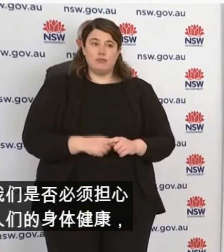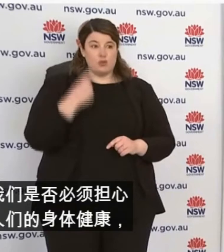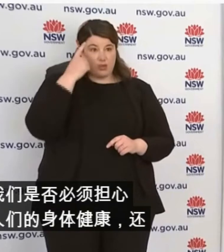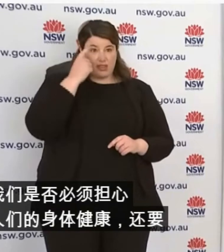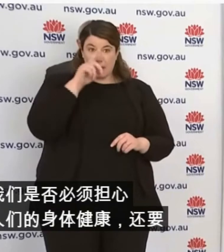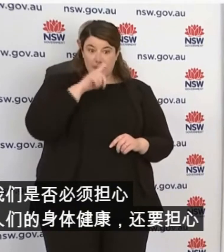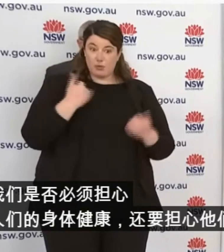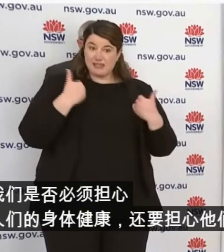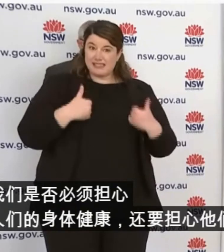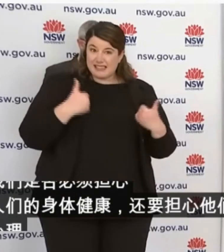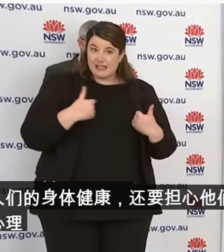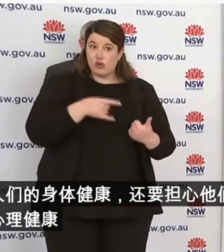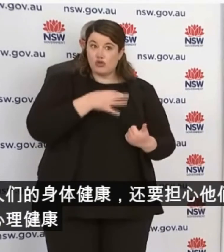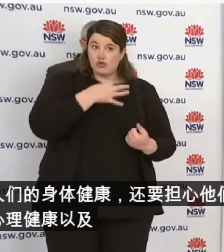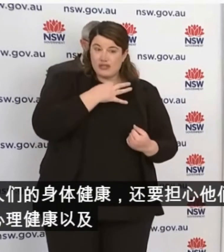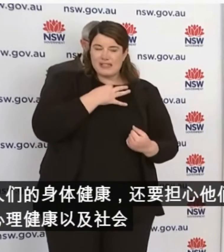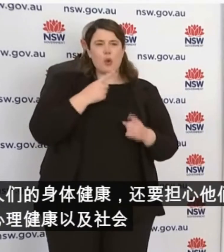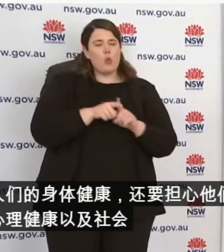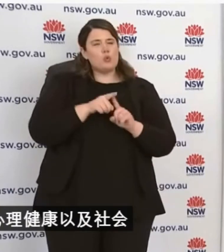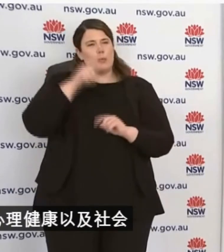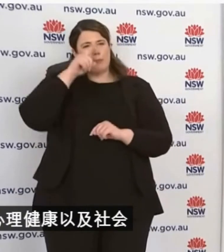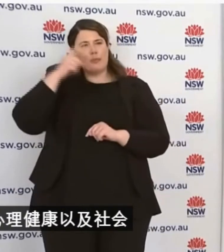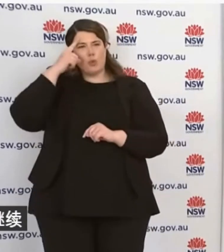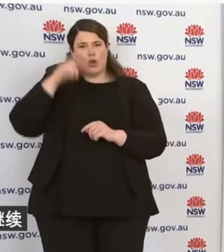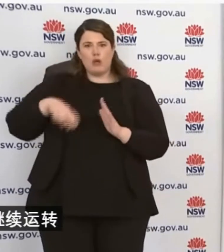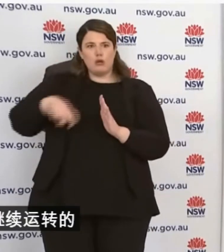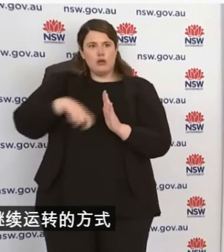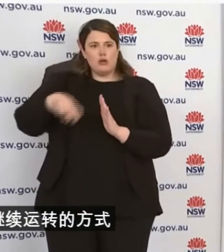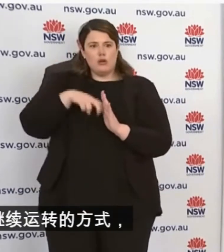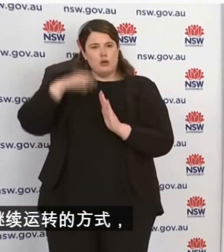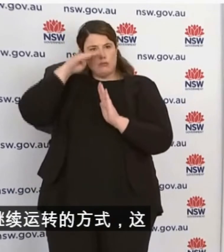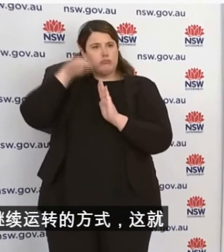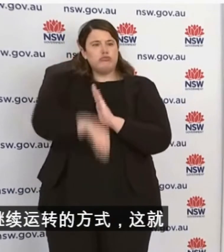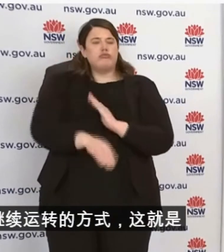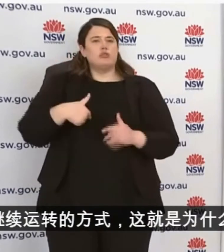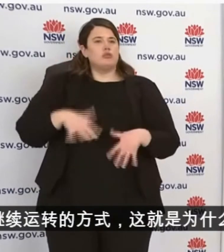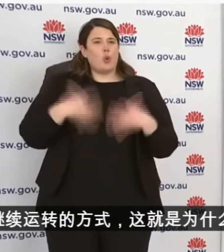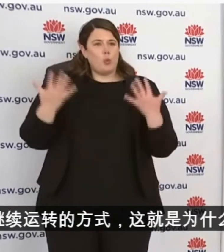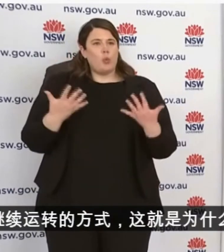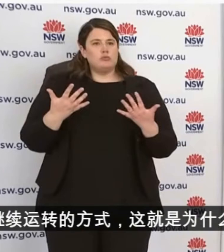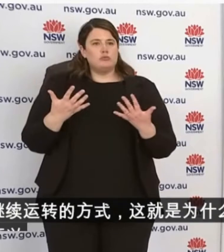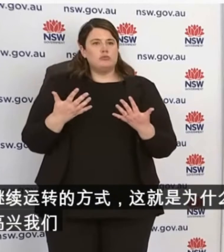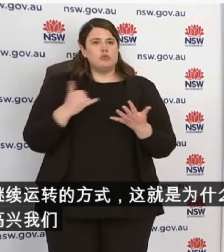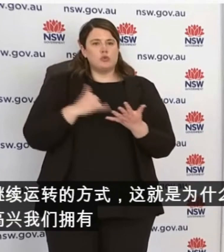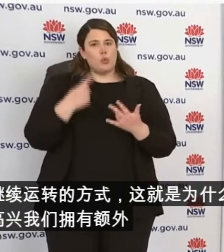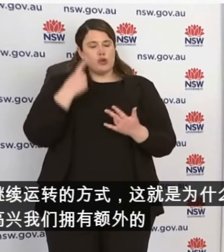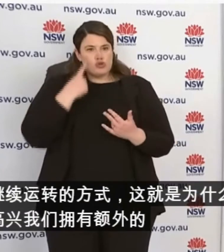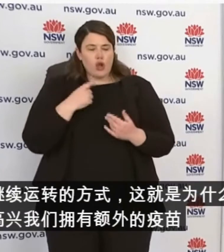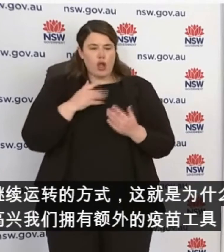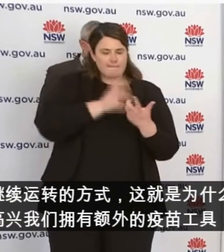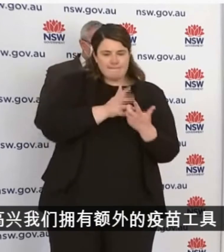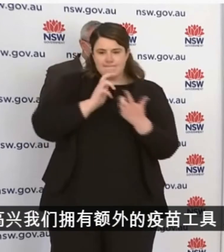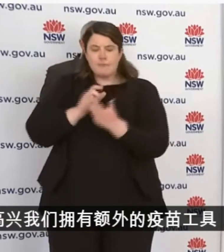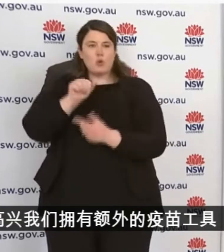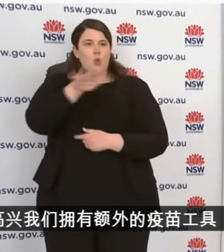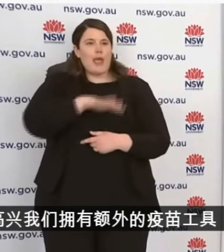physical health, but also their mental health and the way society continues to function. And that's why I'm pleased that we have the extra